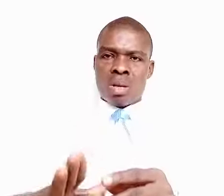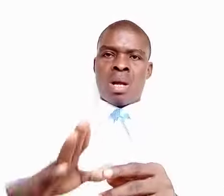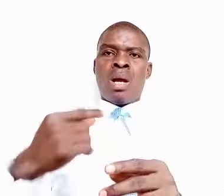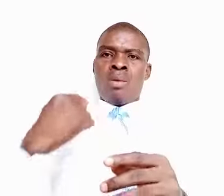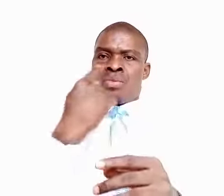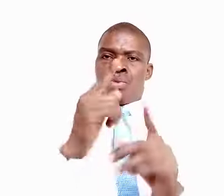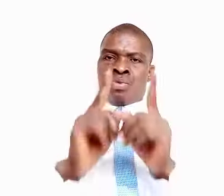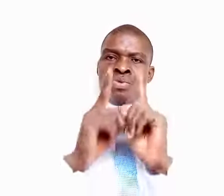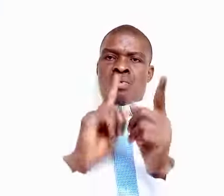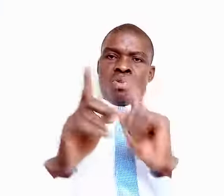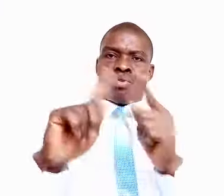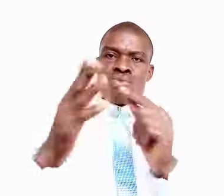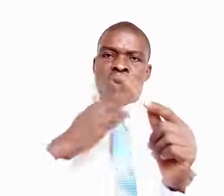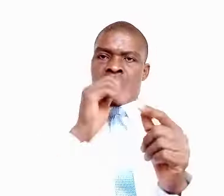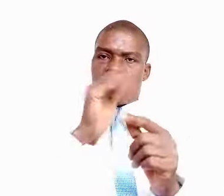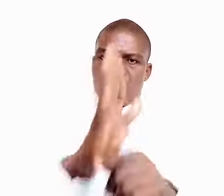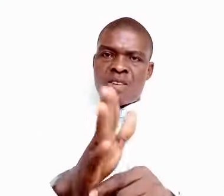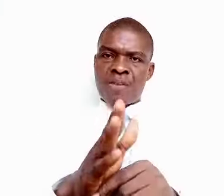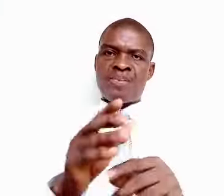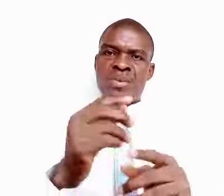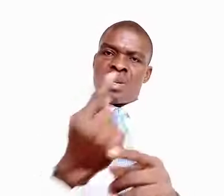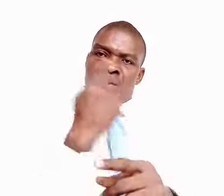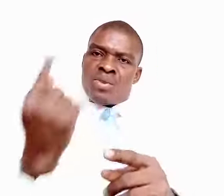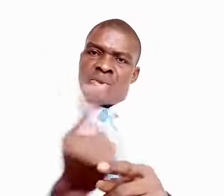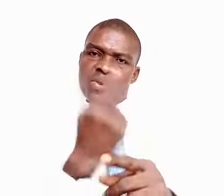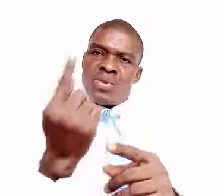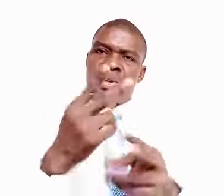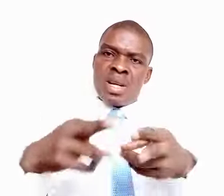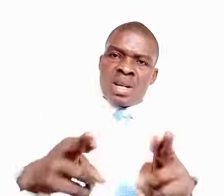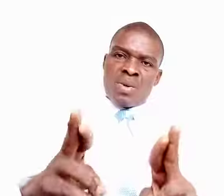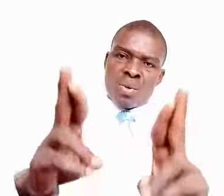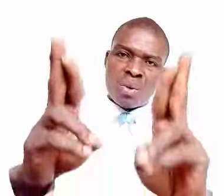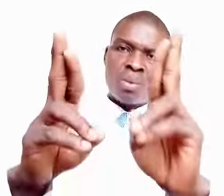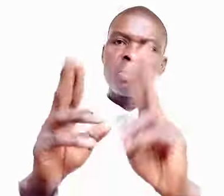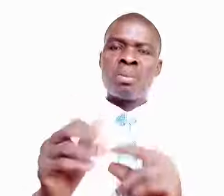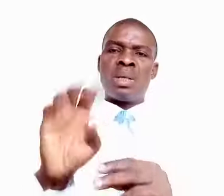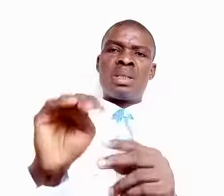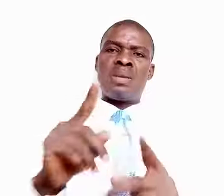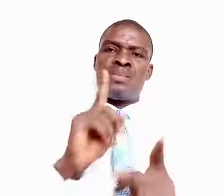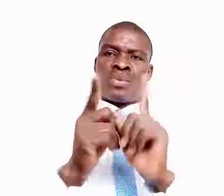2. Down a lonely road, line 3. Talking to herself.